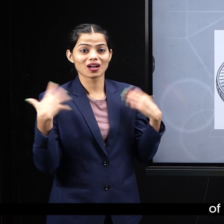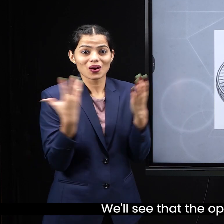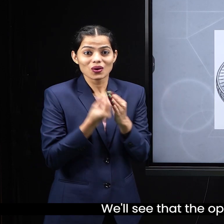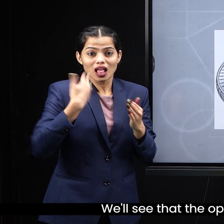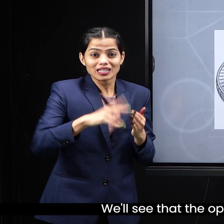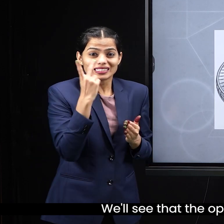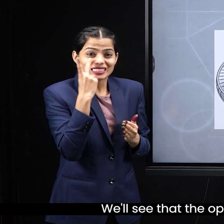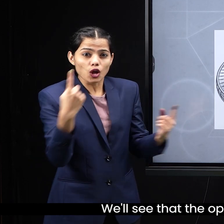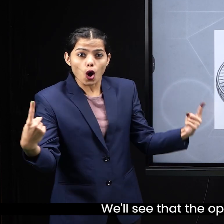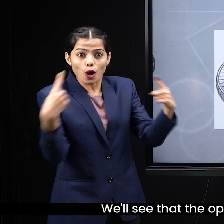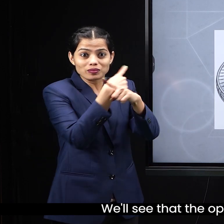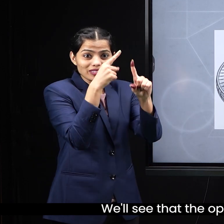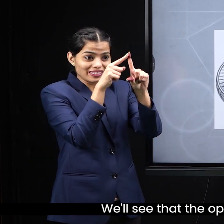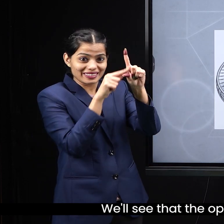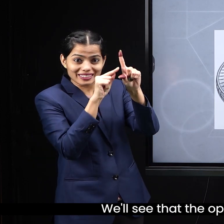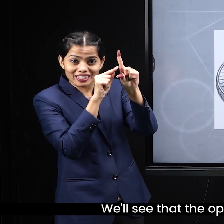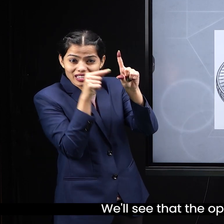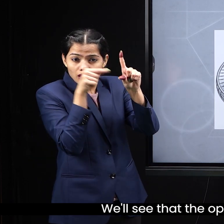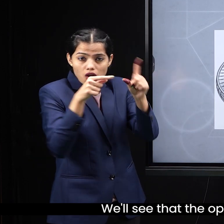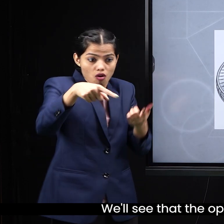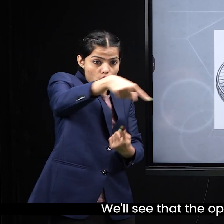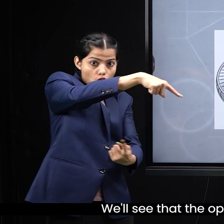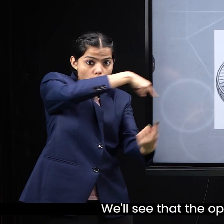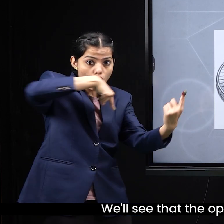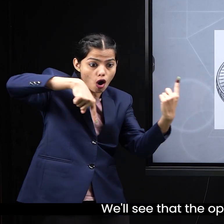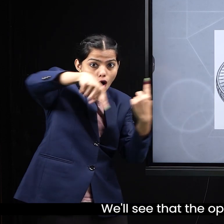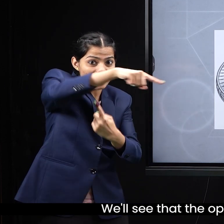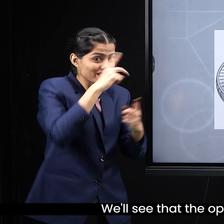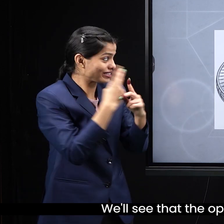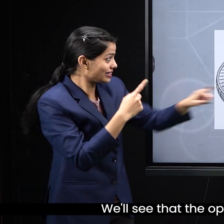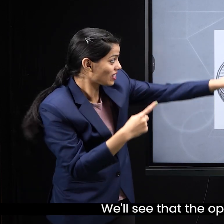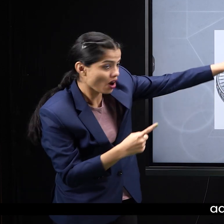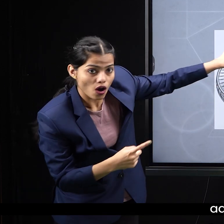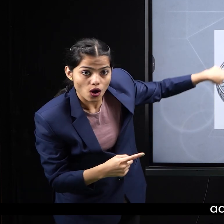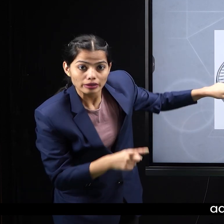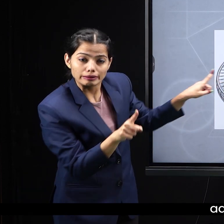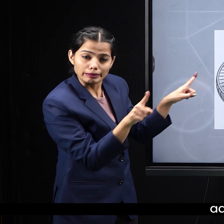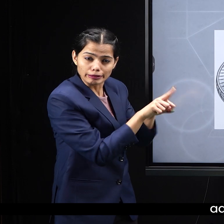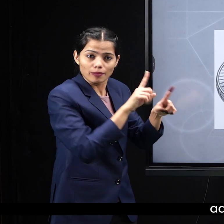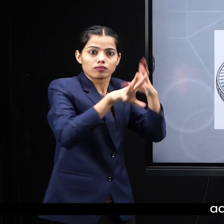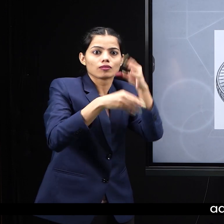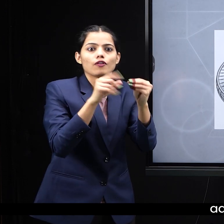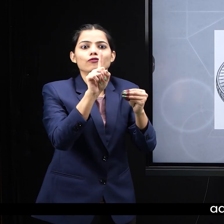We will see that the opposite angles of a cyclic quadrilateral add up to 180